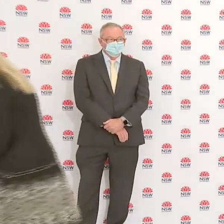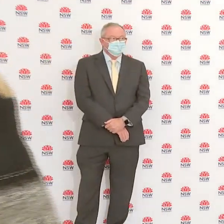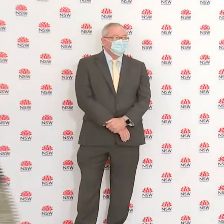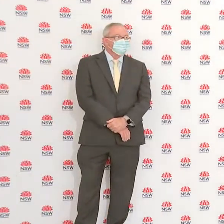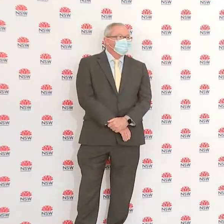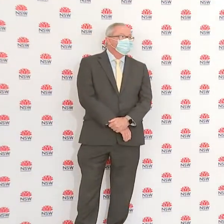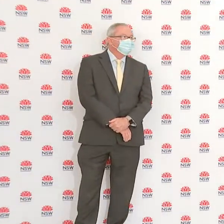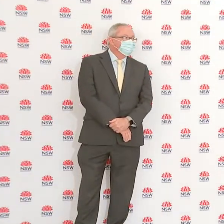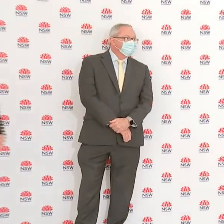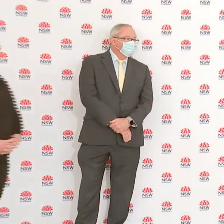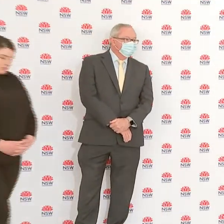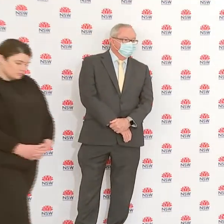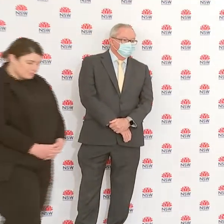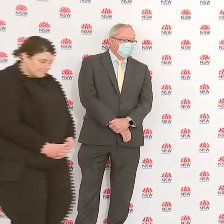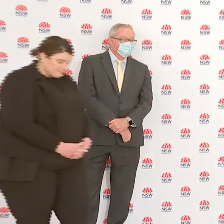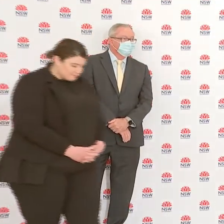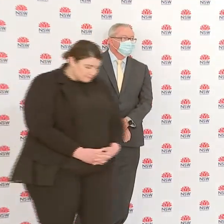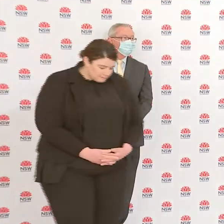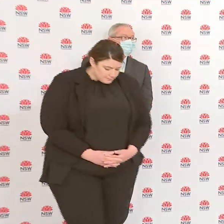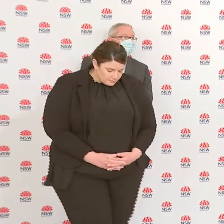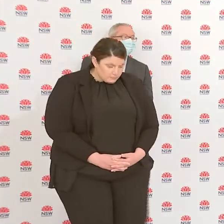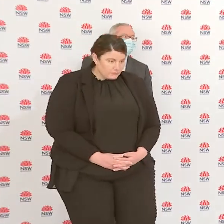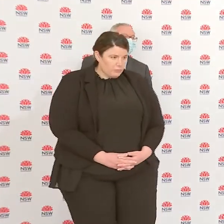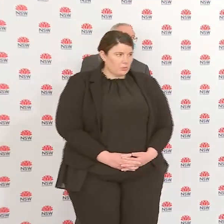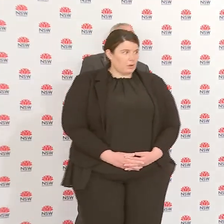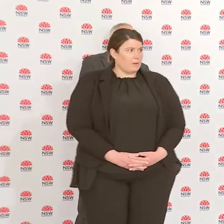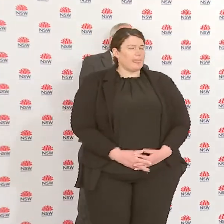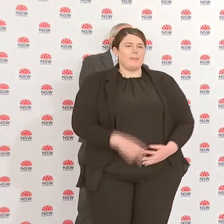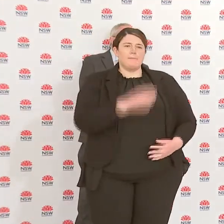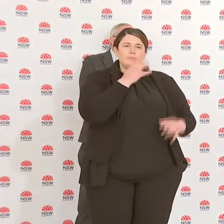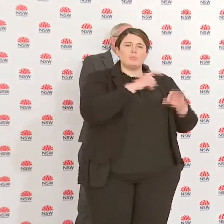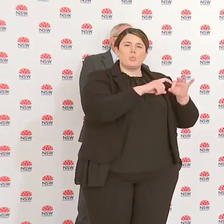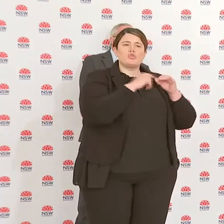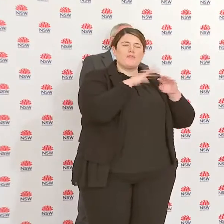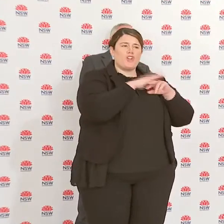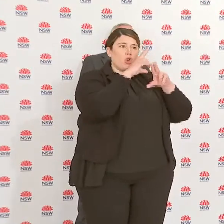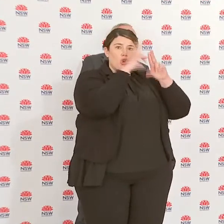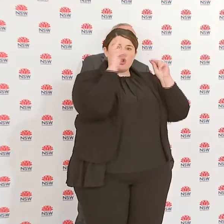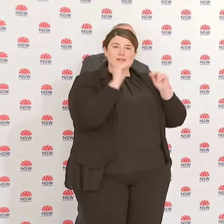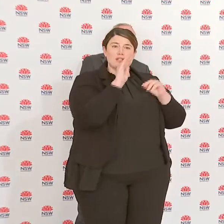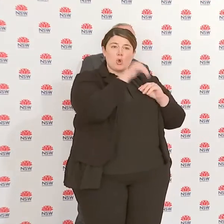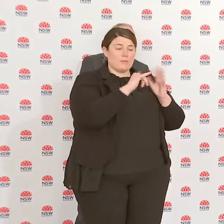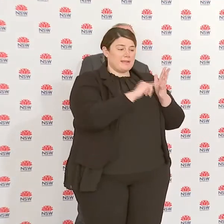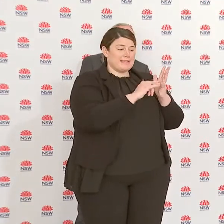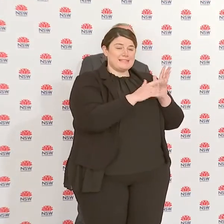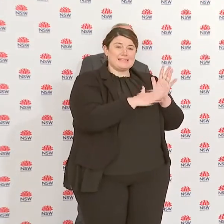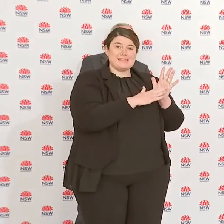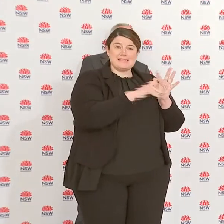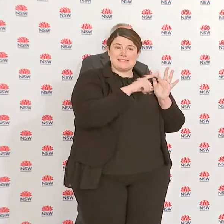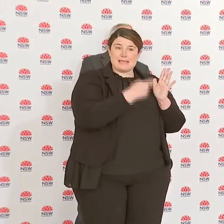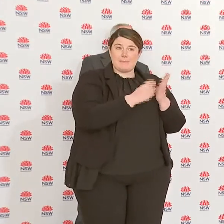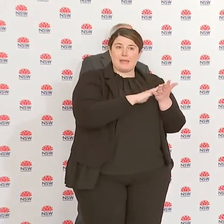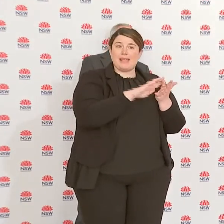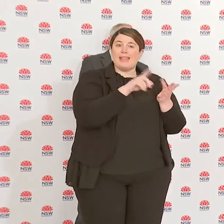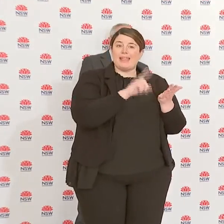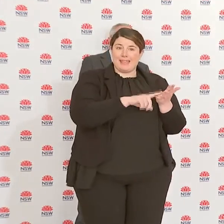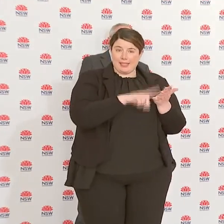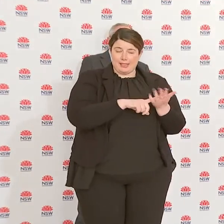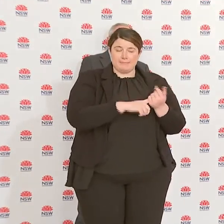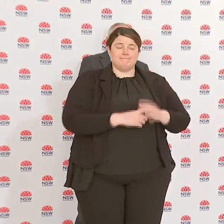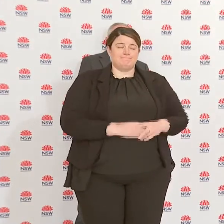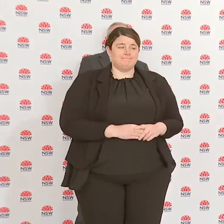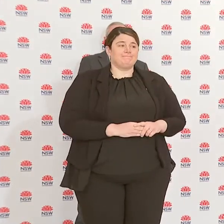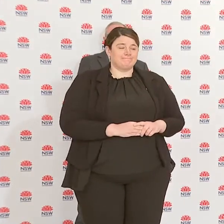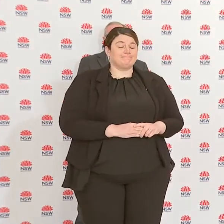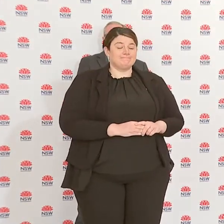sorry. All the residents now are coming out. Is that what you said before? That they're all going to take it out? My understanding is that there's 2 floors on the facility,